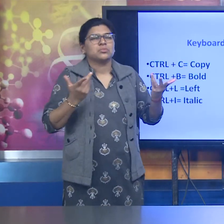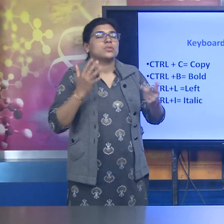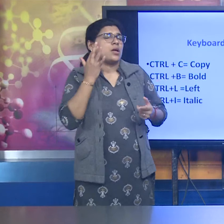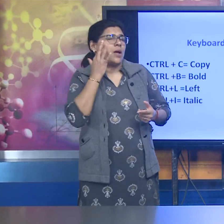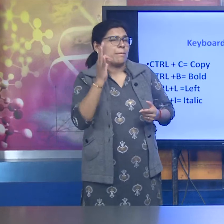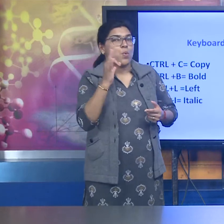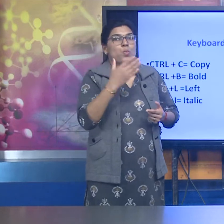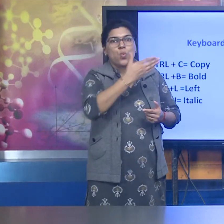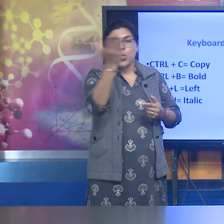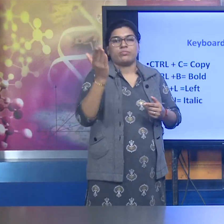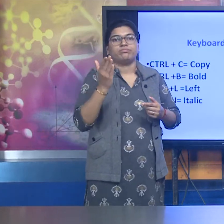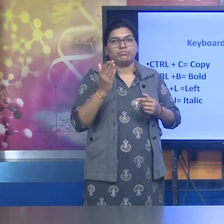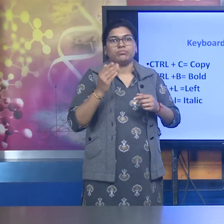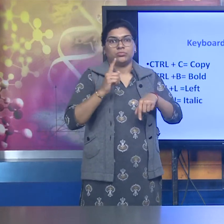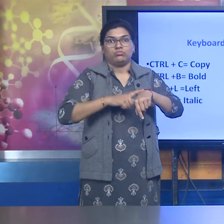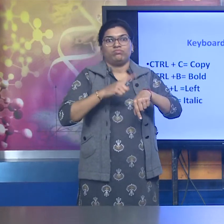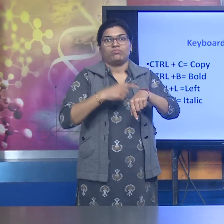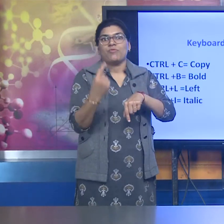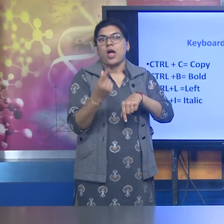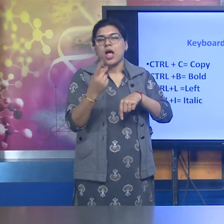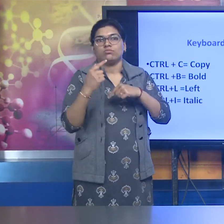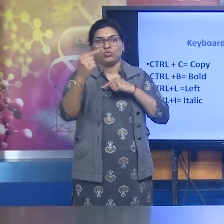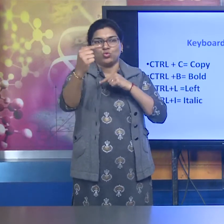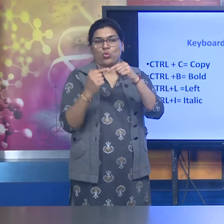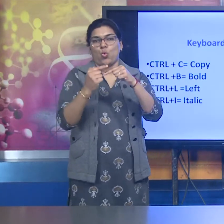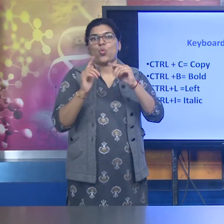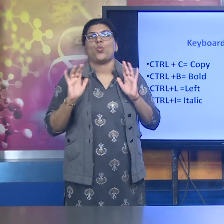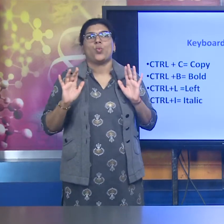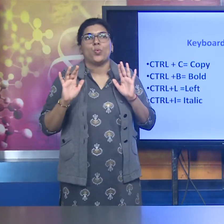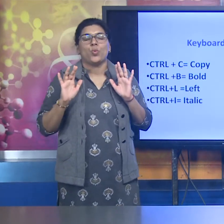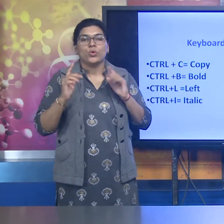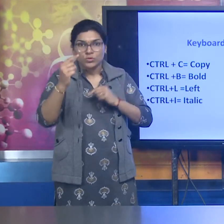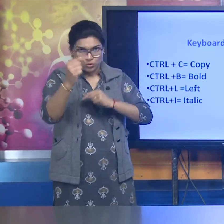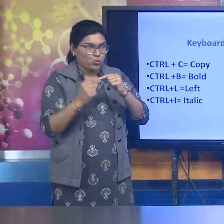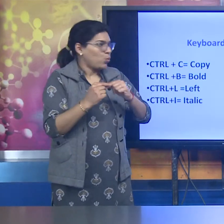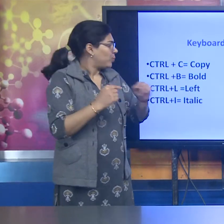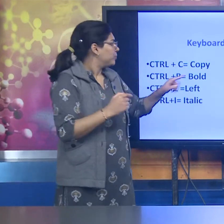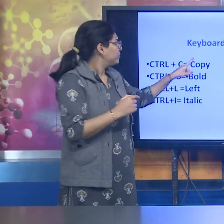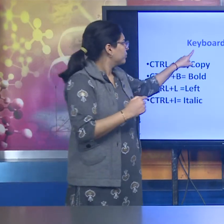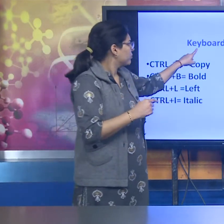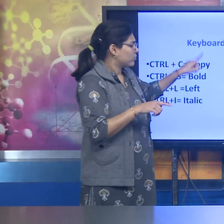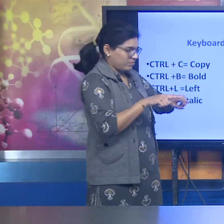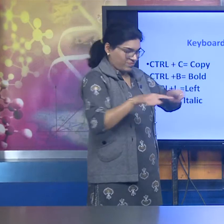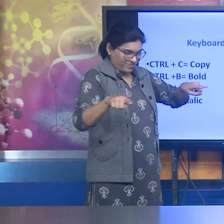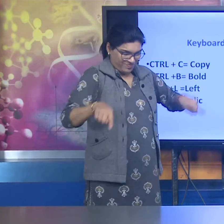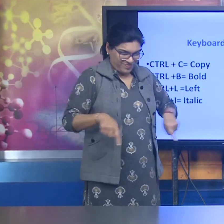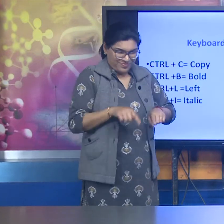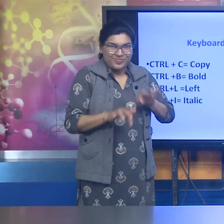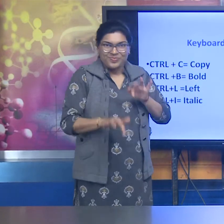are some important shortcuts which we can help in